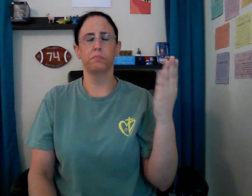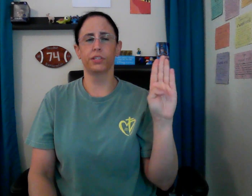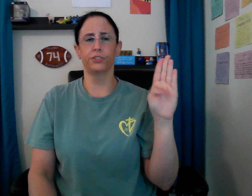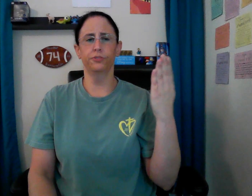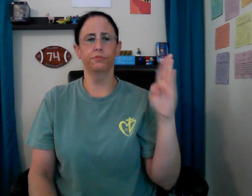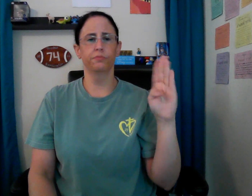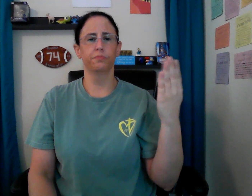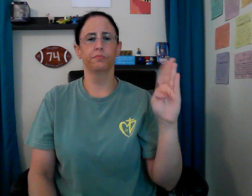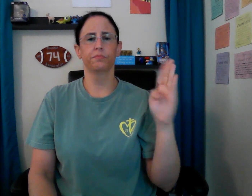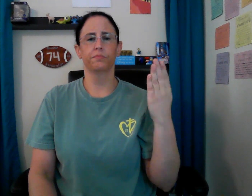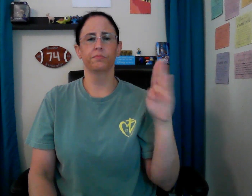blue,